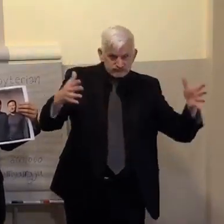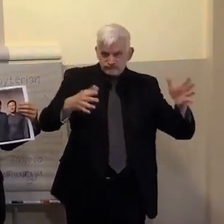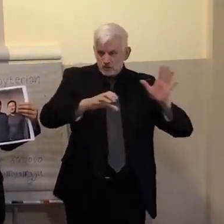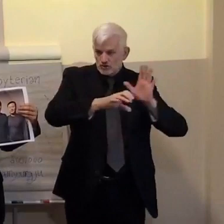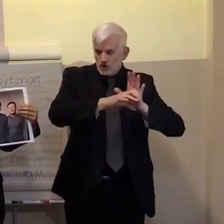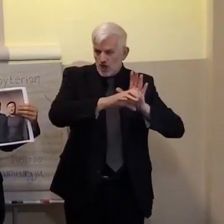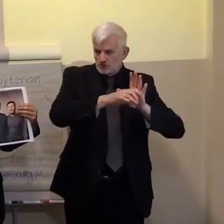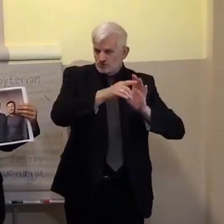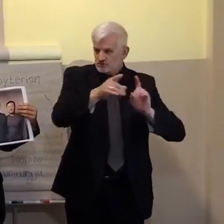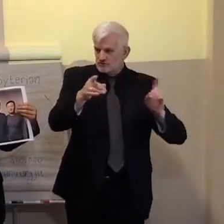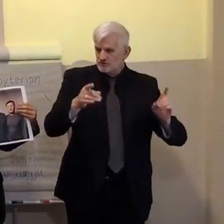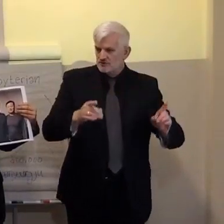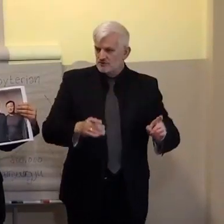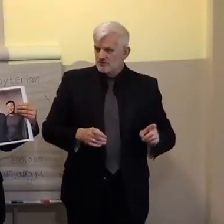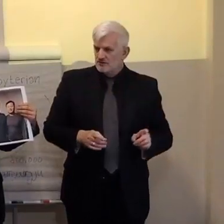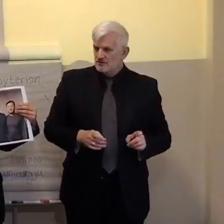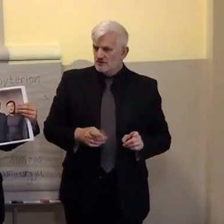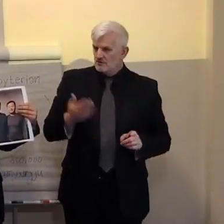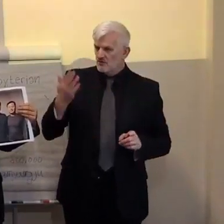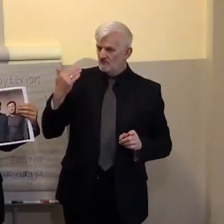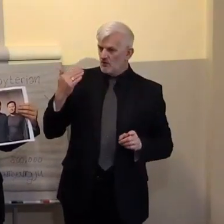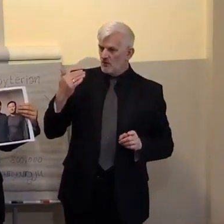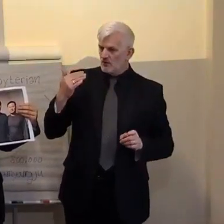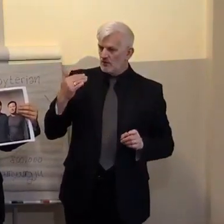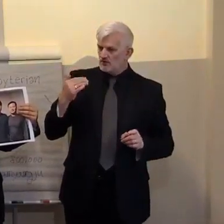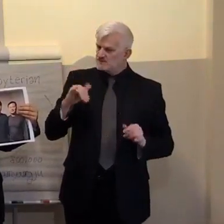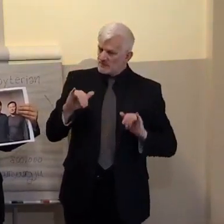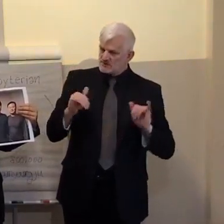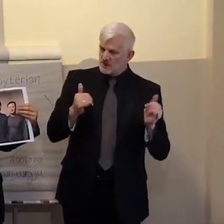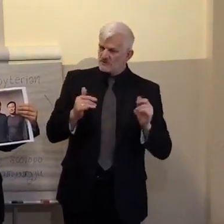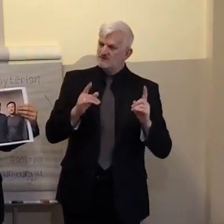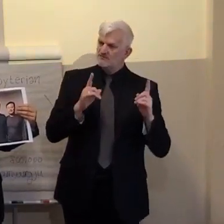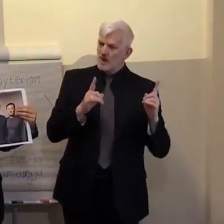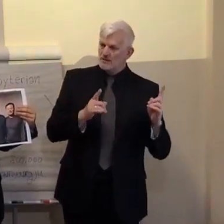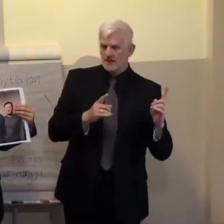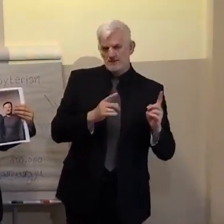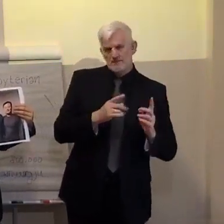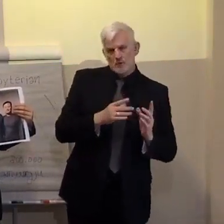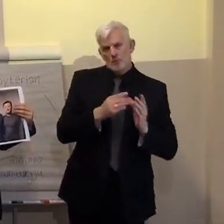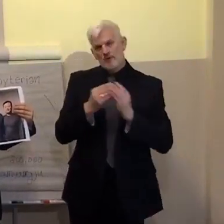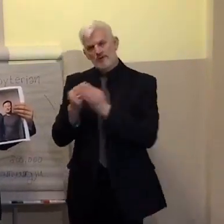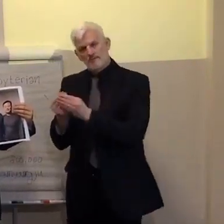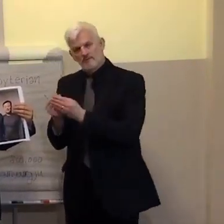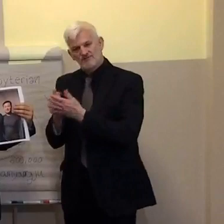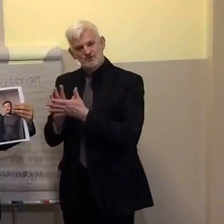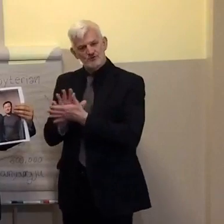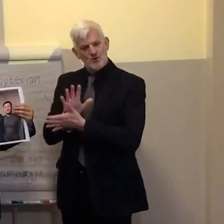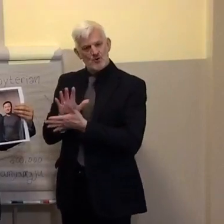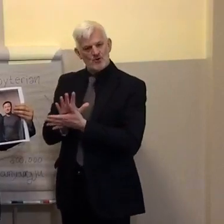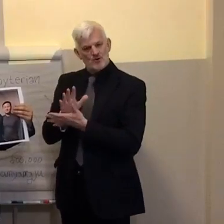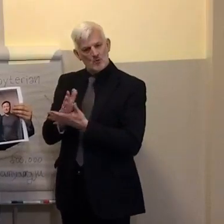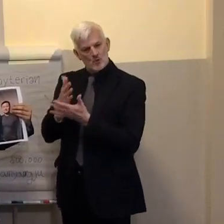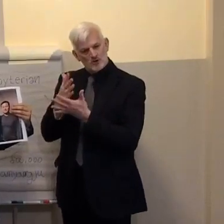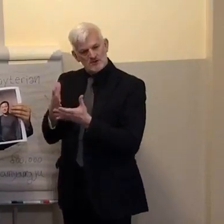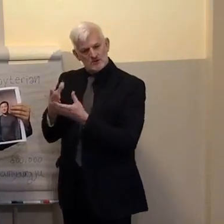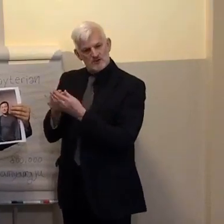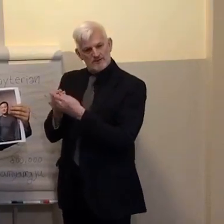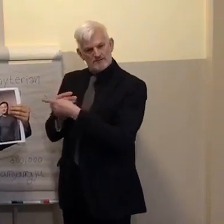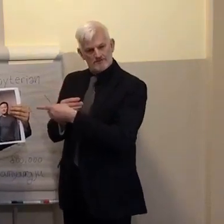he enjoyed worshiping with us, so that they now come to our place